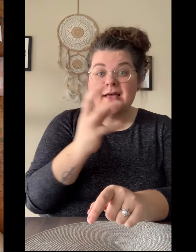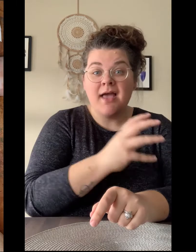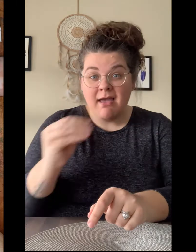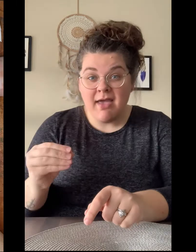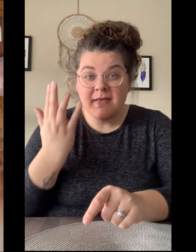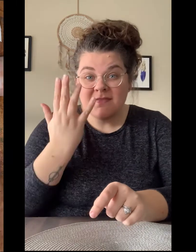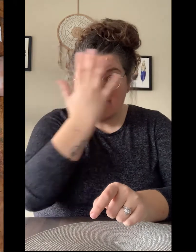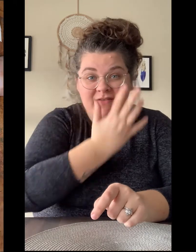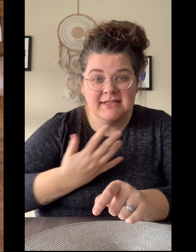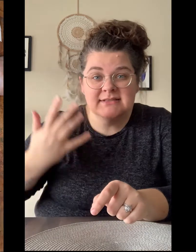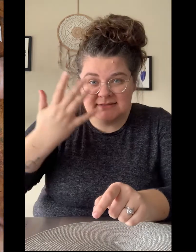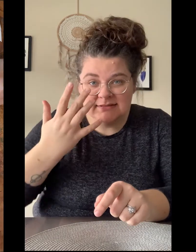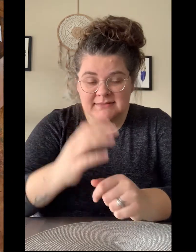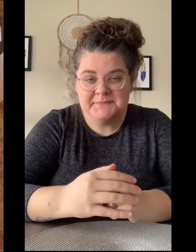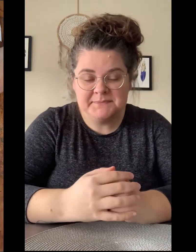face.